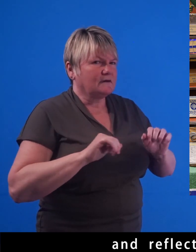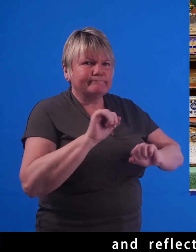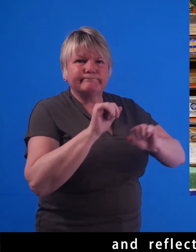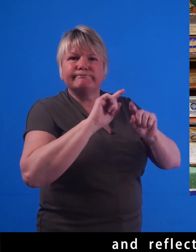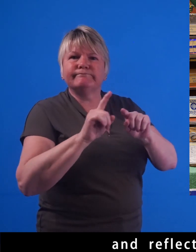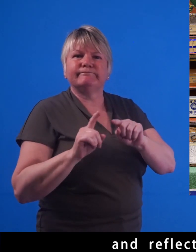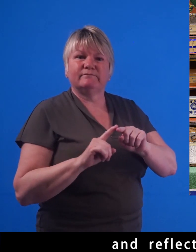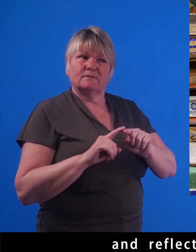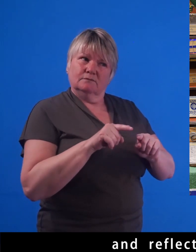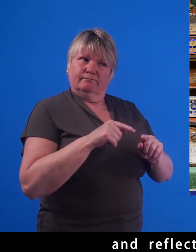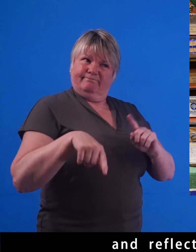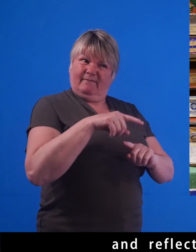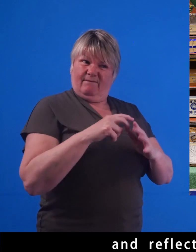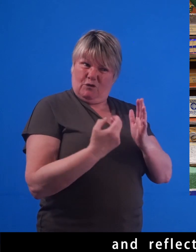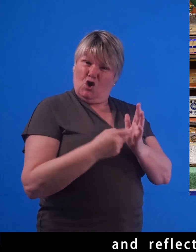lay ahead of girls at that time.